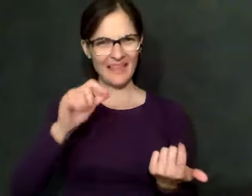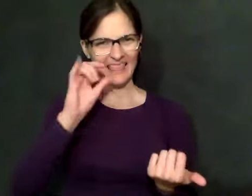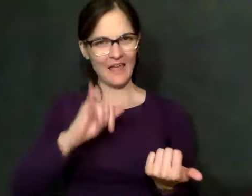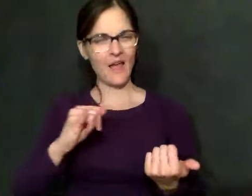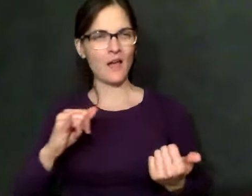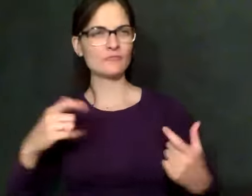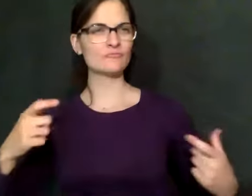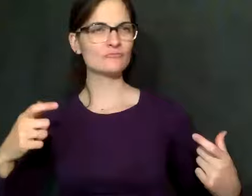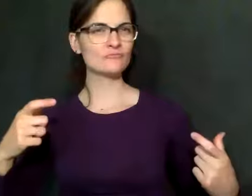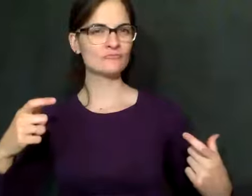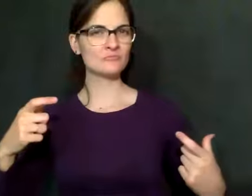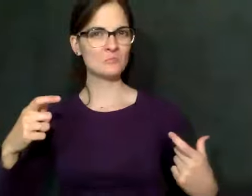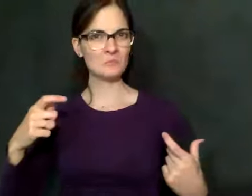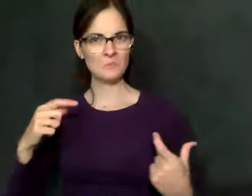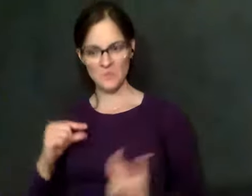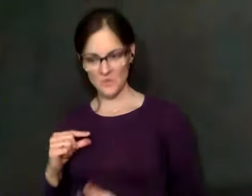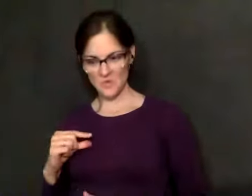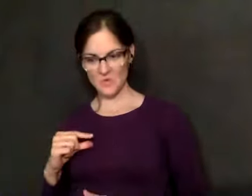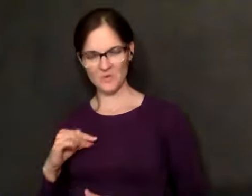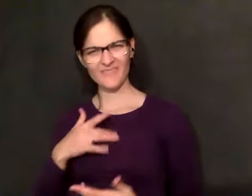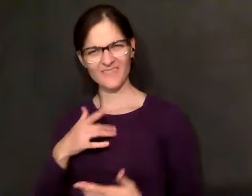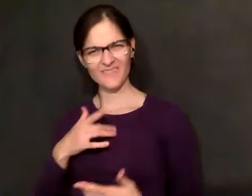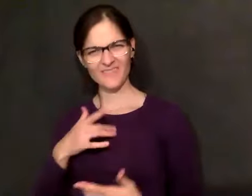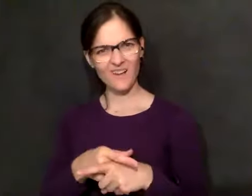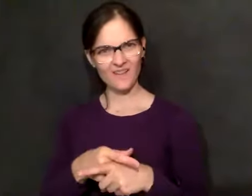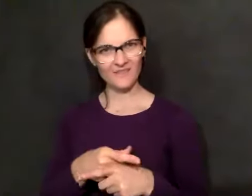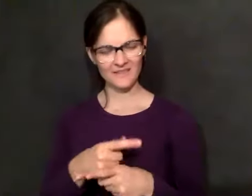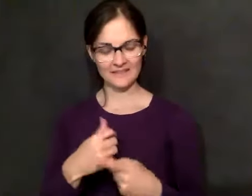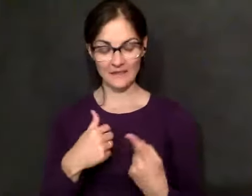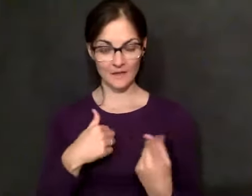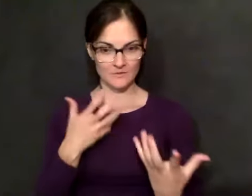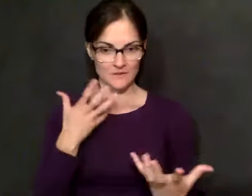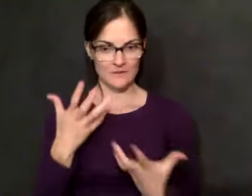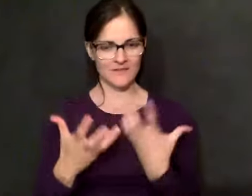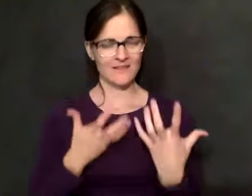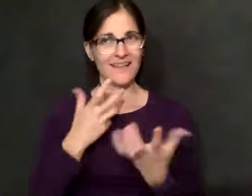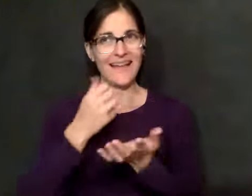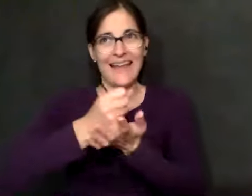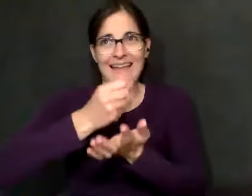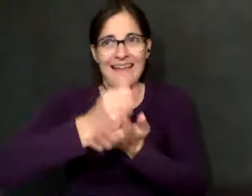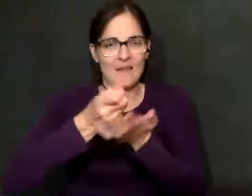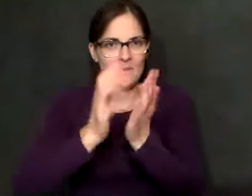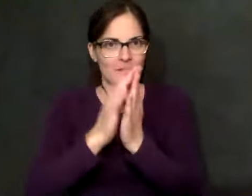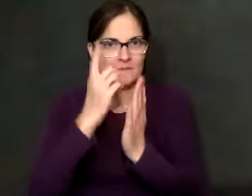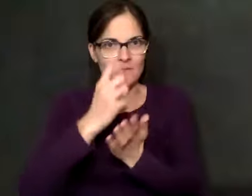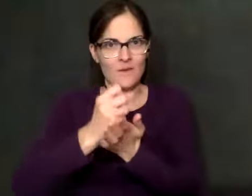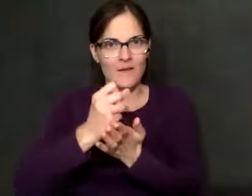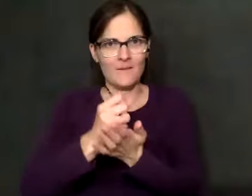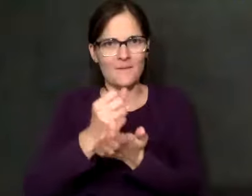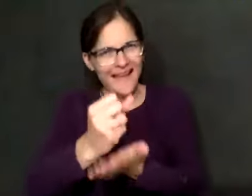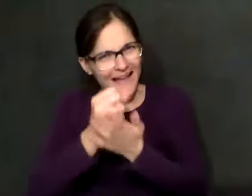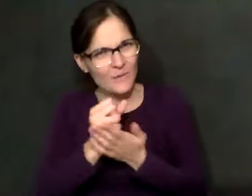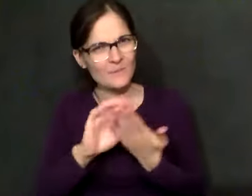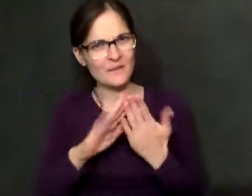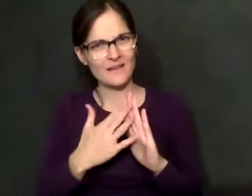and I'm saying, God, let me be humble. Will somebody break this denial or whatever it is? I'd get down on my knees, and then three